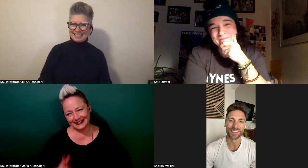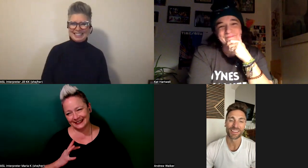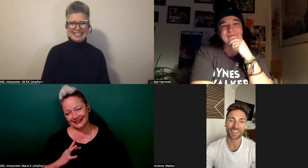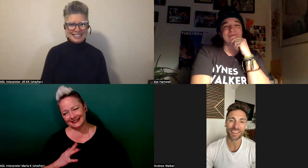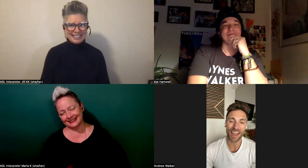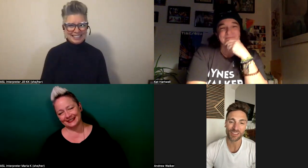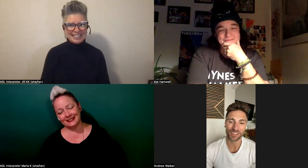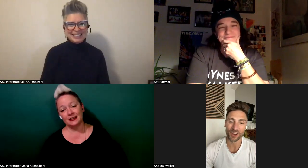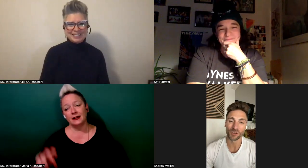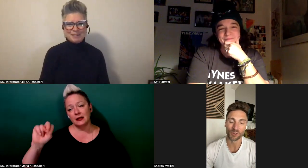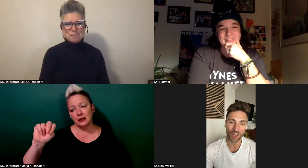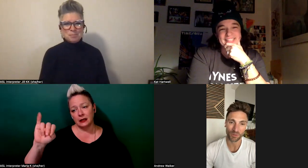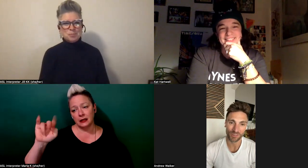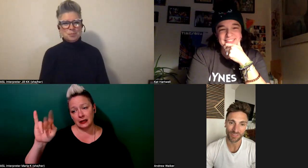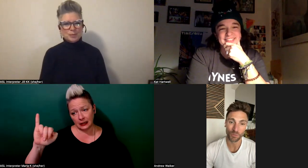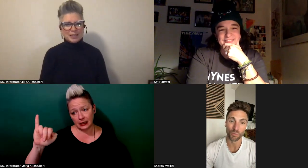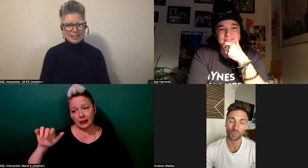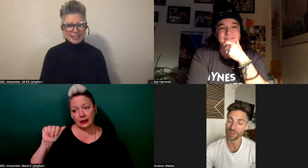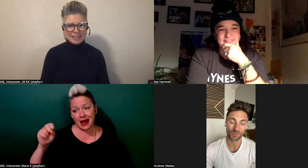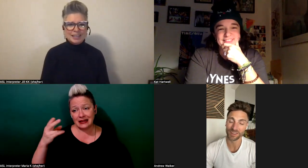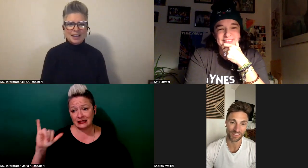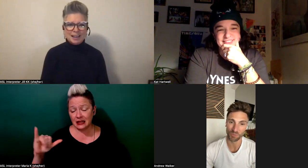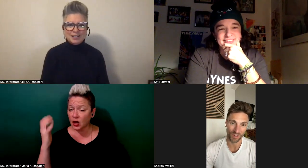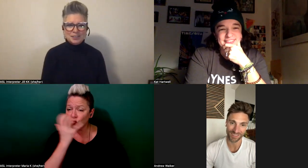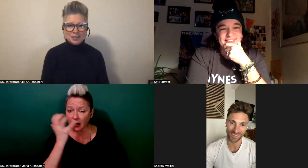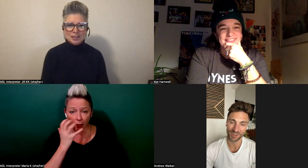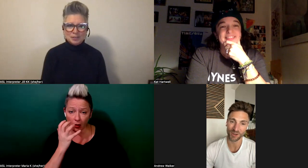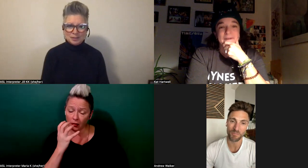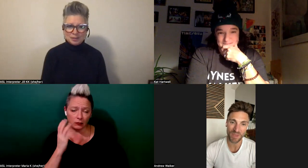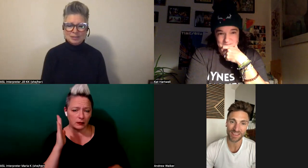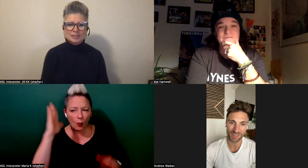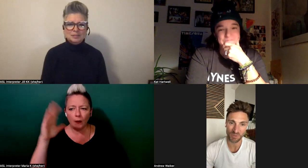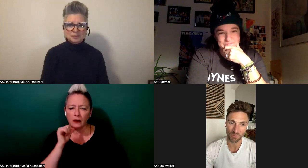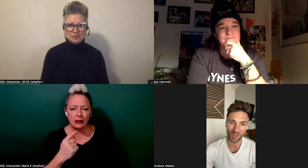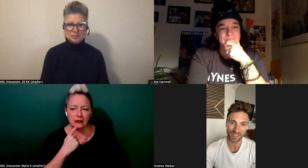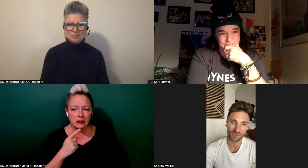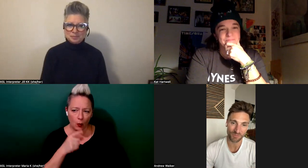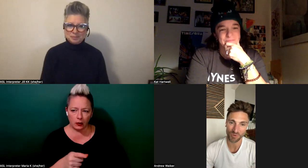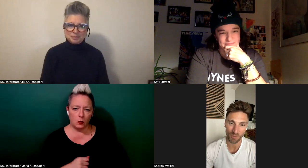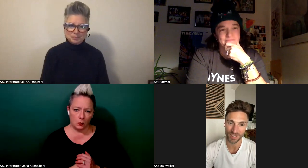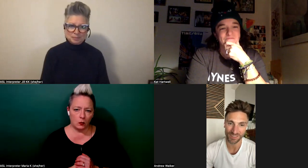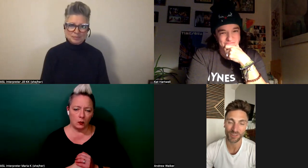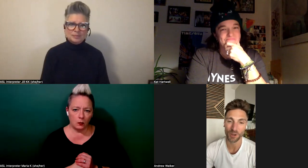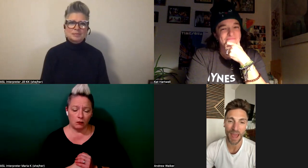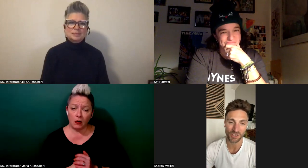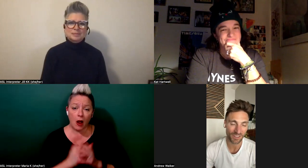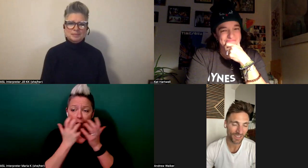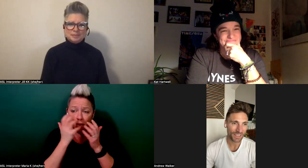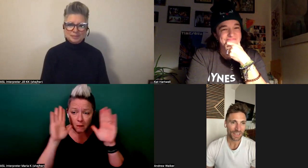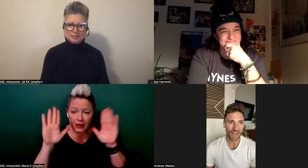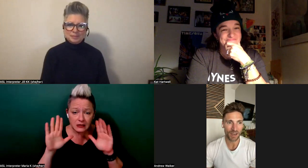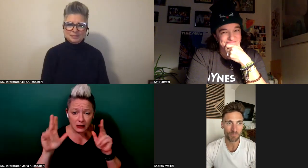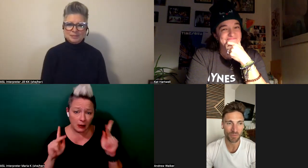Well, Nikki and Ashley are incredible. They do not disappoint. They're amazing people, as you probably could